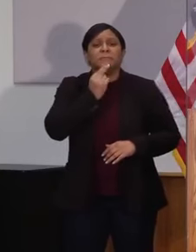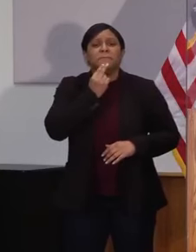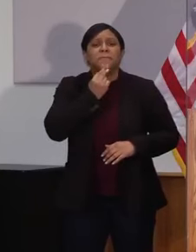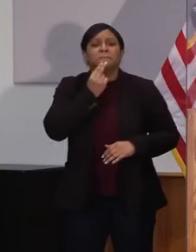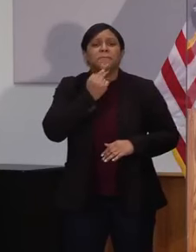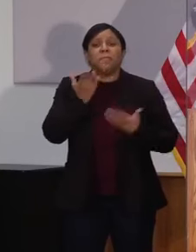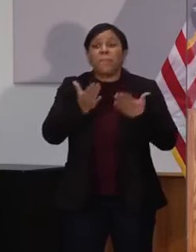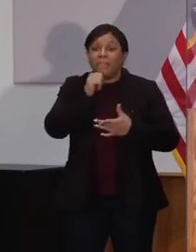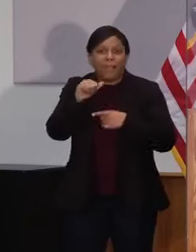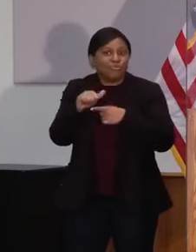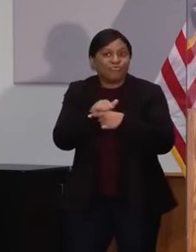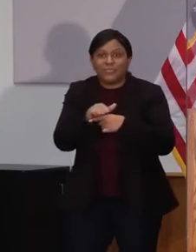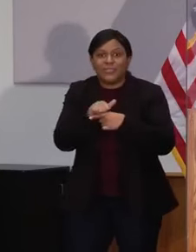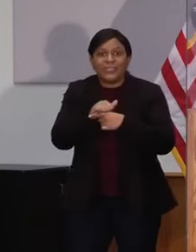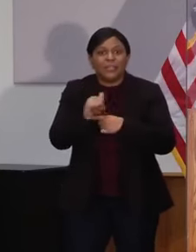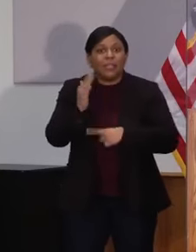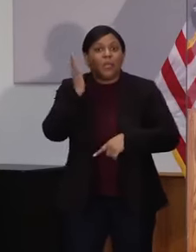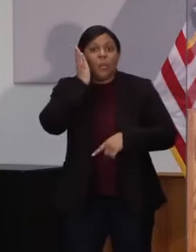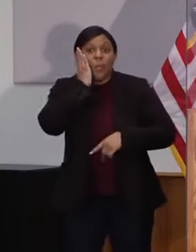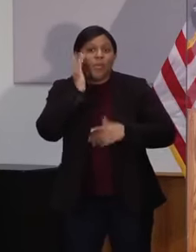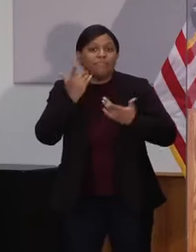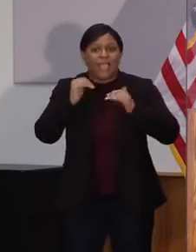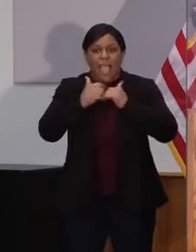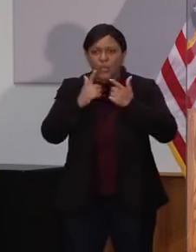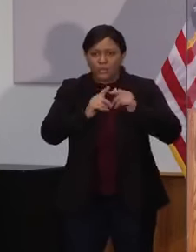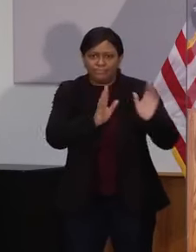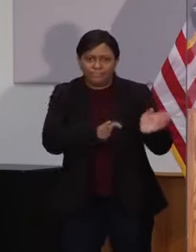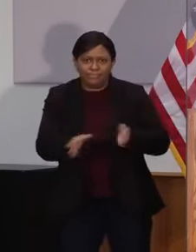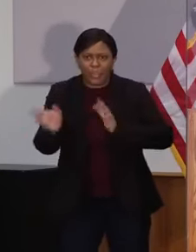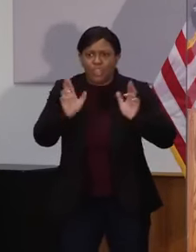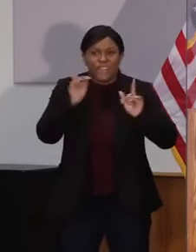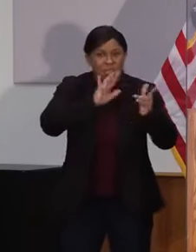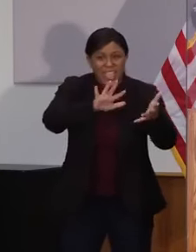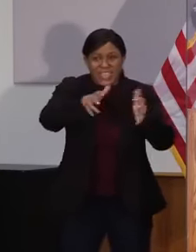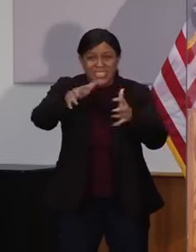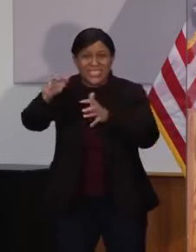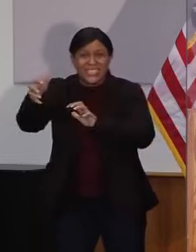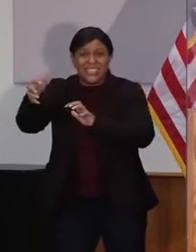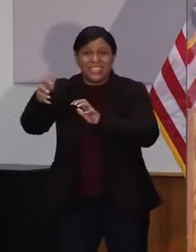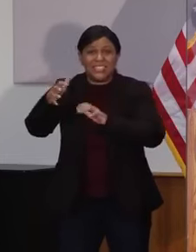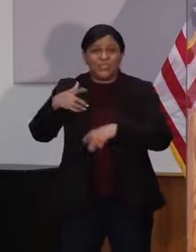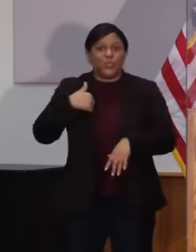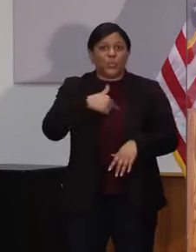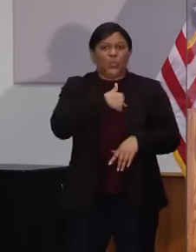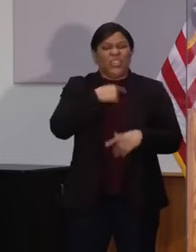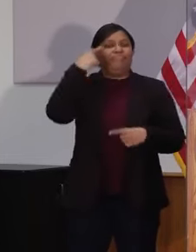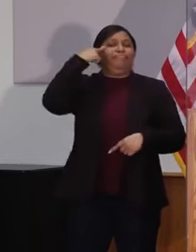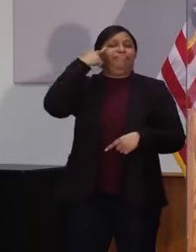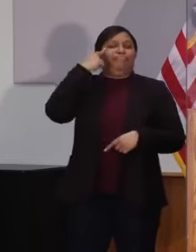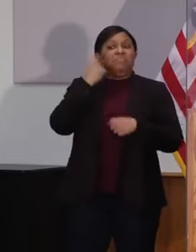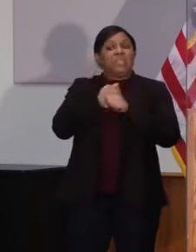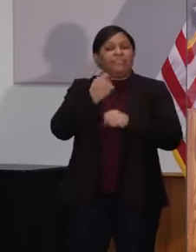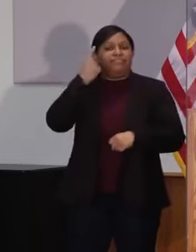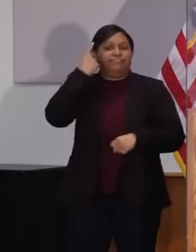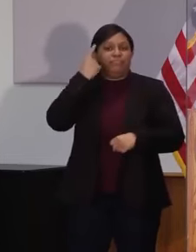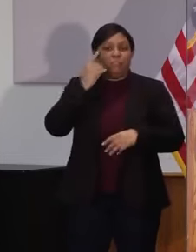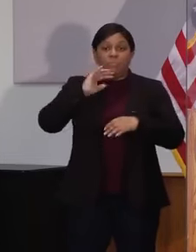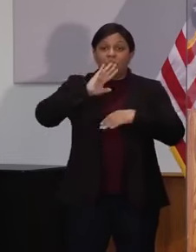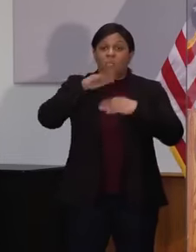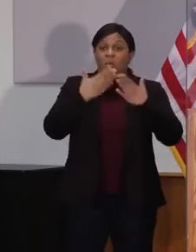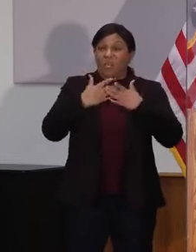kind of training to get them ready for this. And we think it's good practice because part of what we're seeing